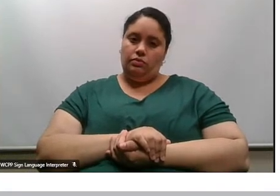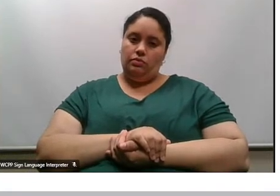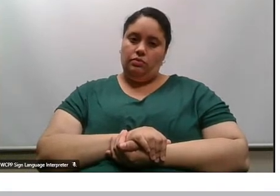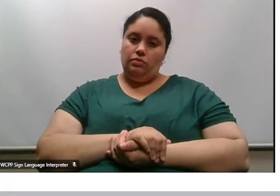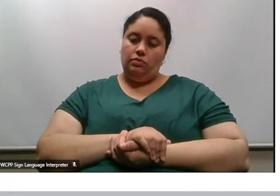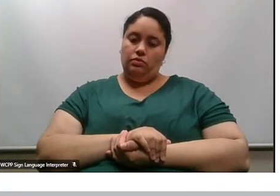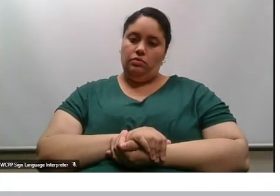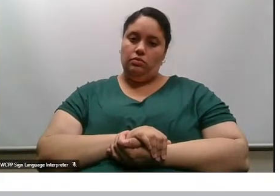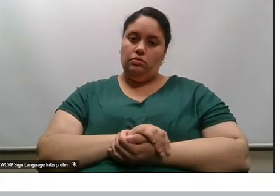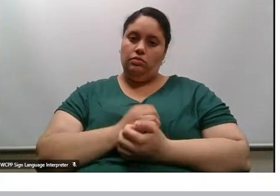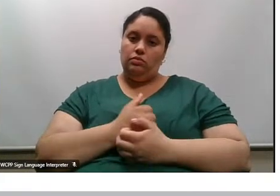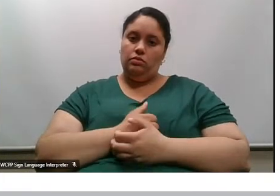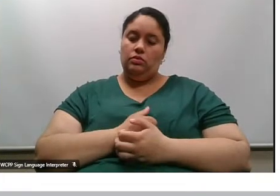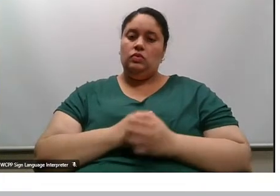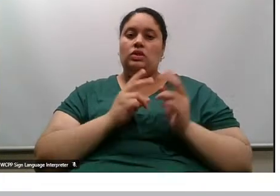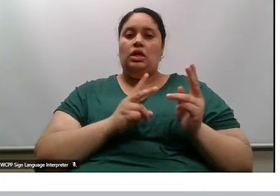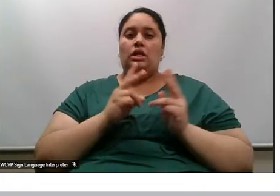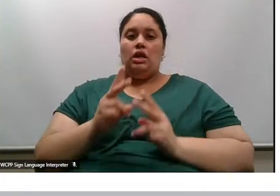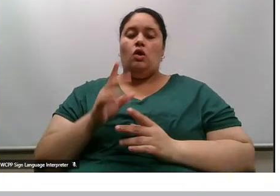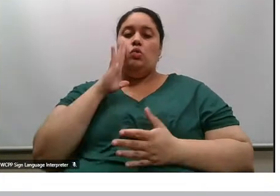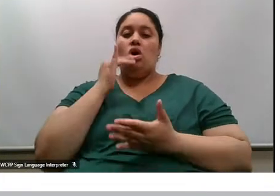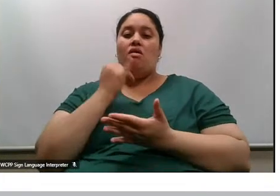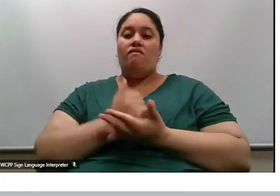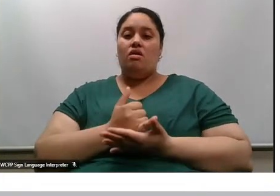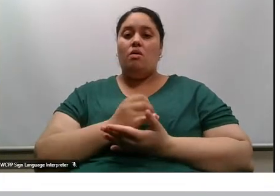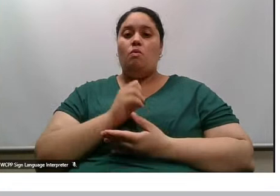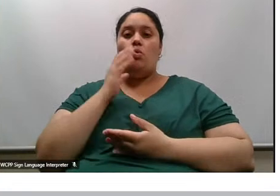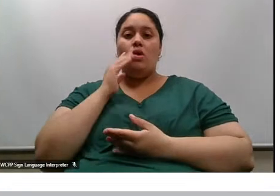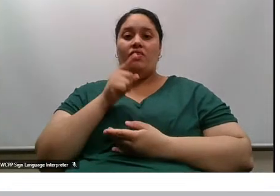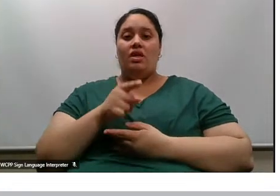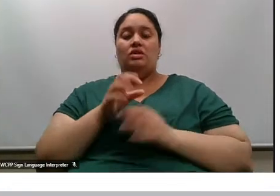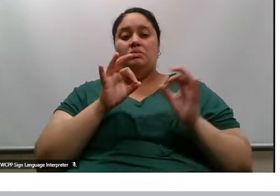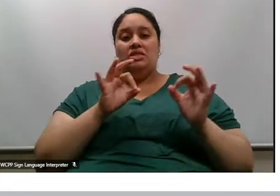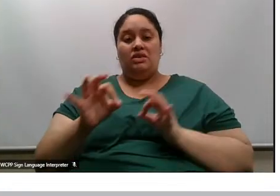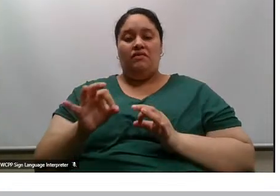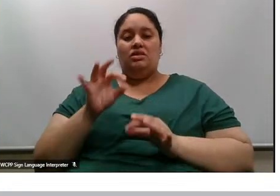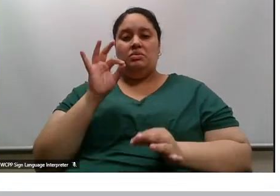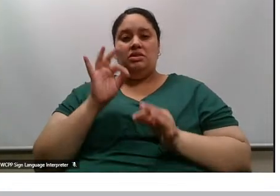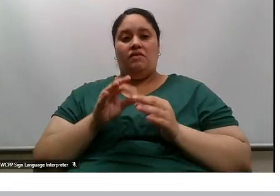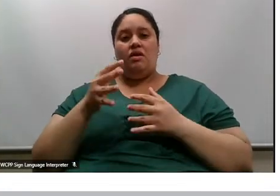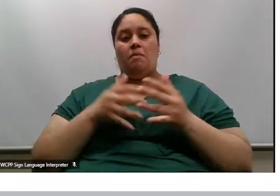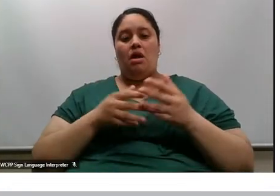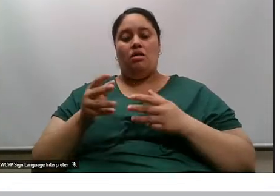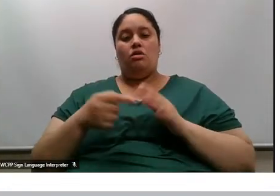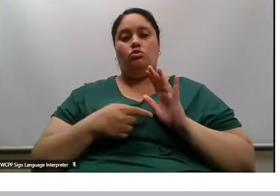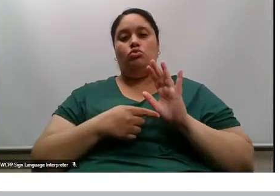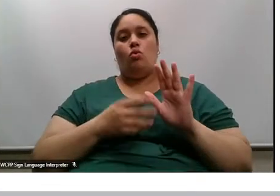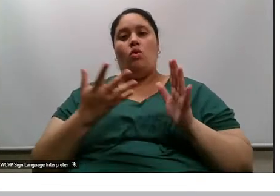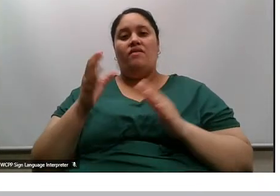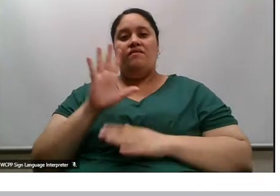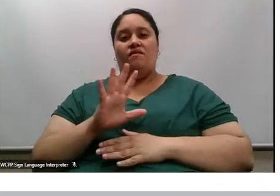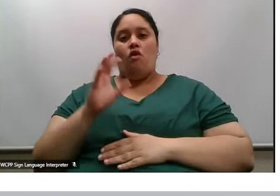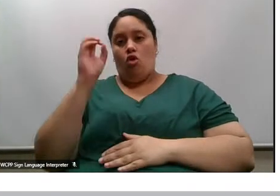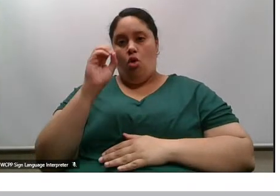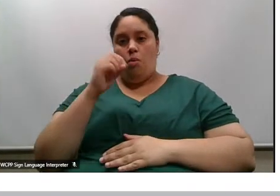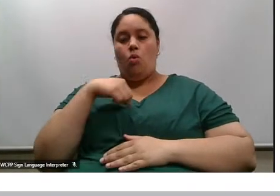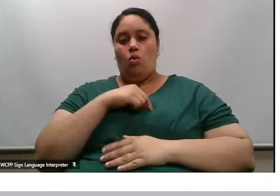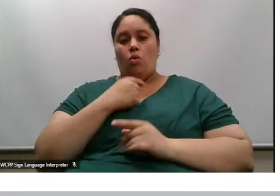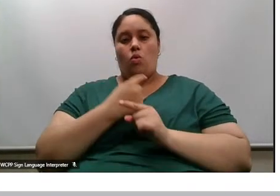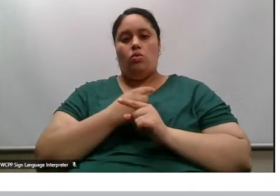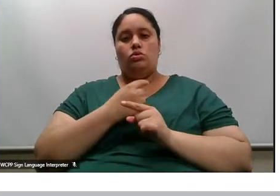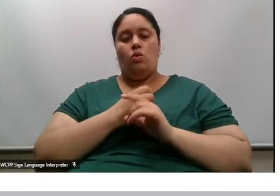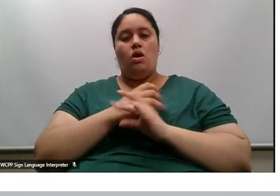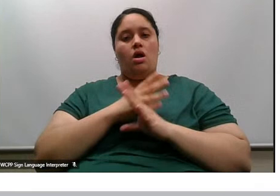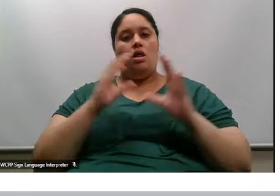Chair, and if I can just once again to confirm, when this particular matter played out in the media on the 5th of October, we were also very clear that there was